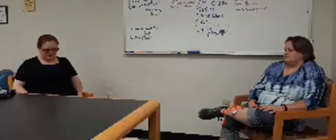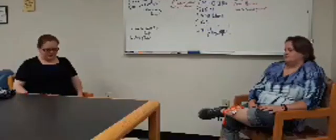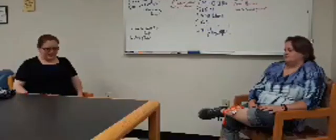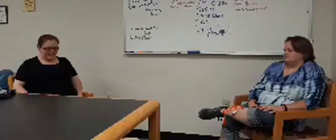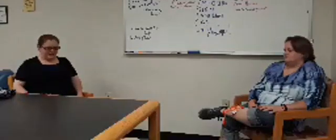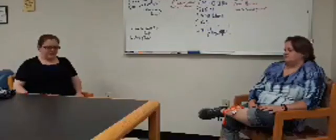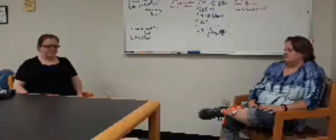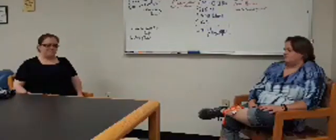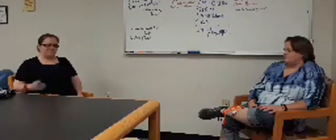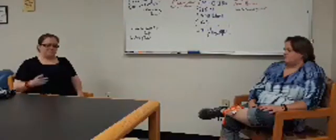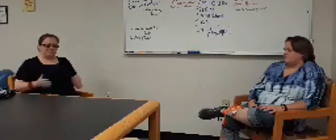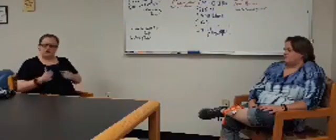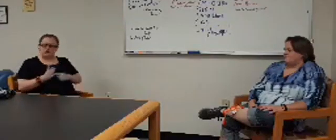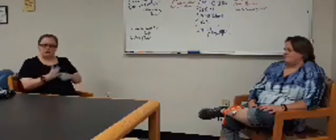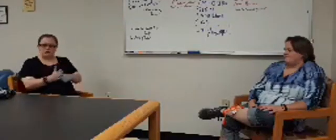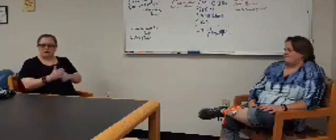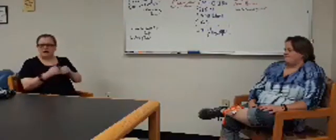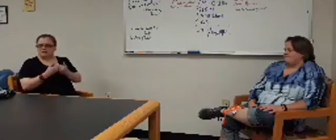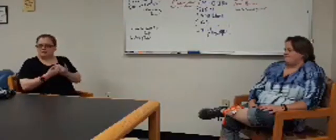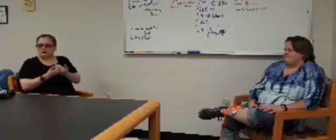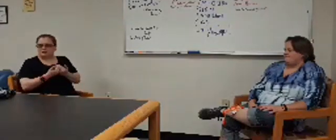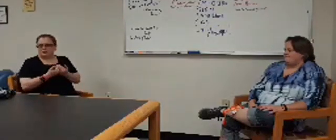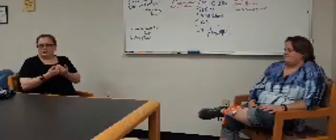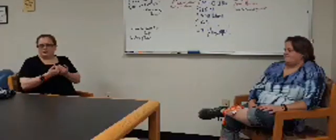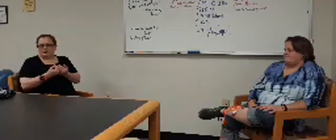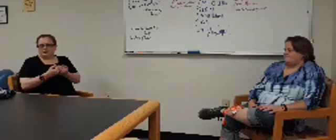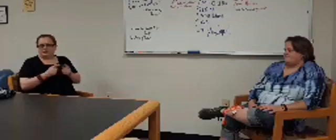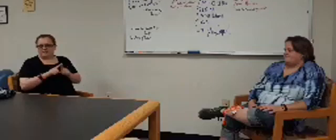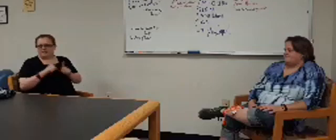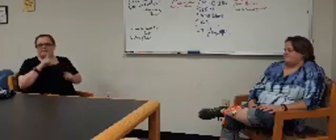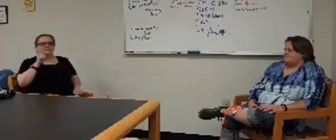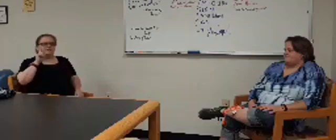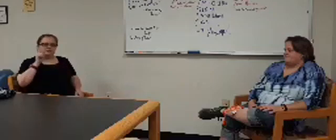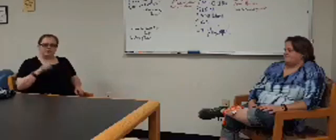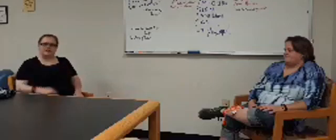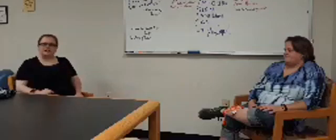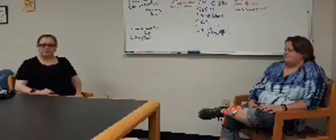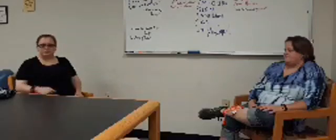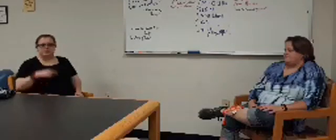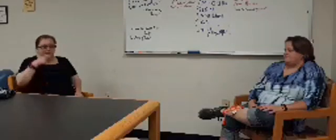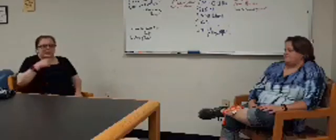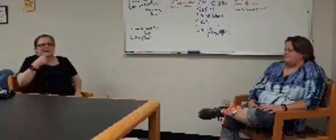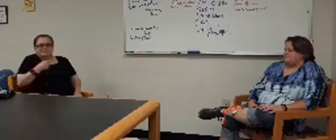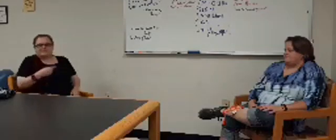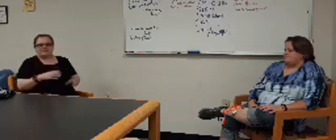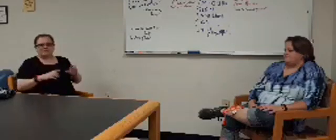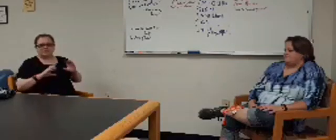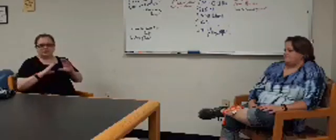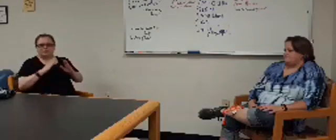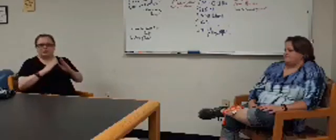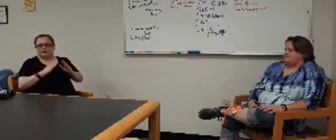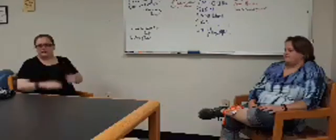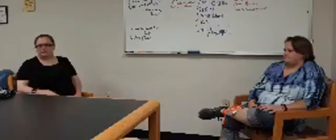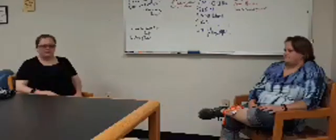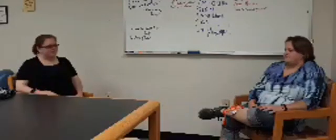That kind of shows you how the deaf community and the hearing community kind